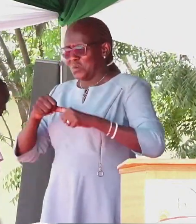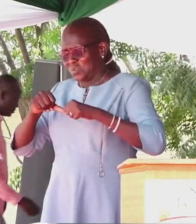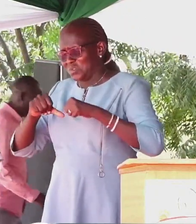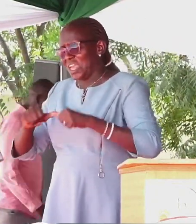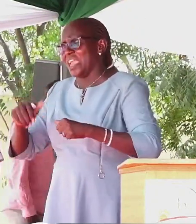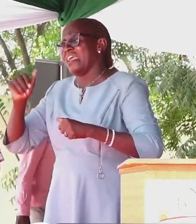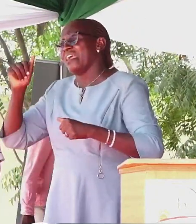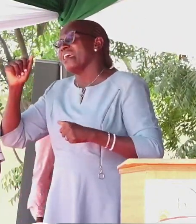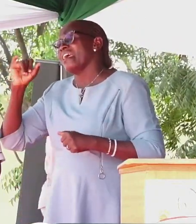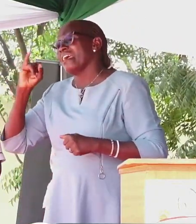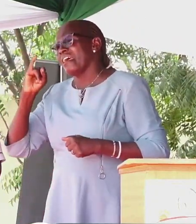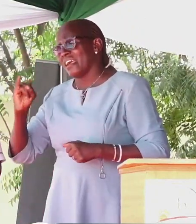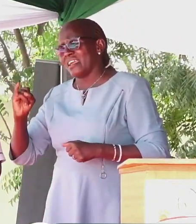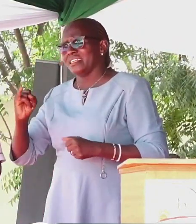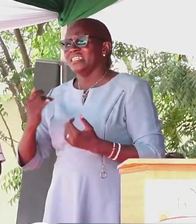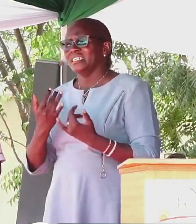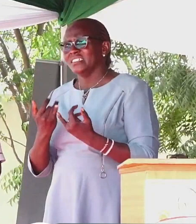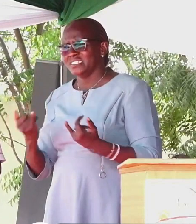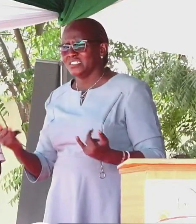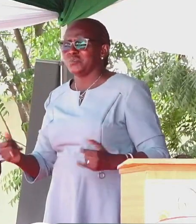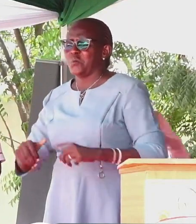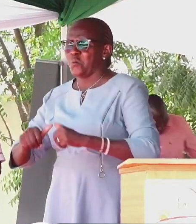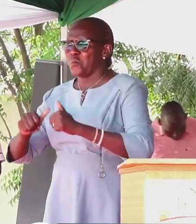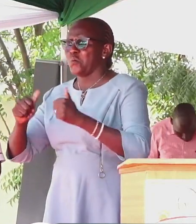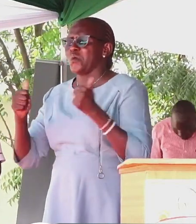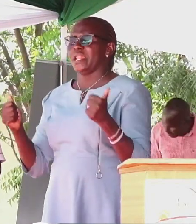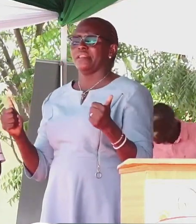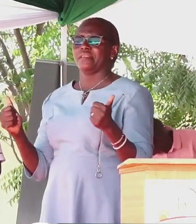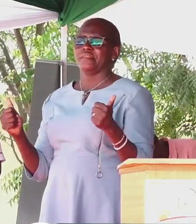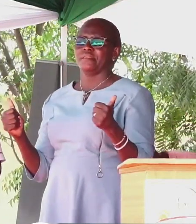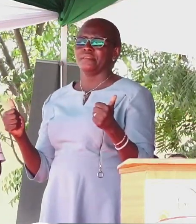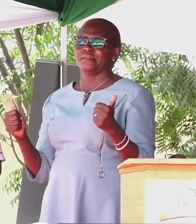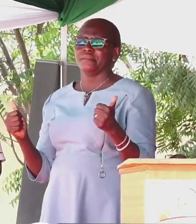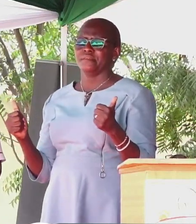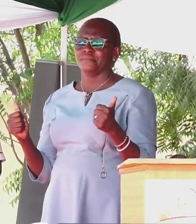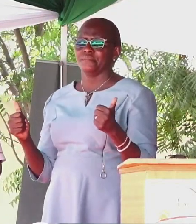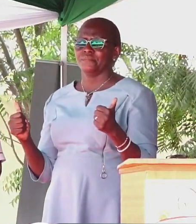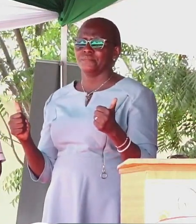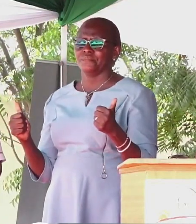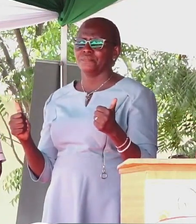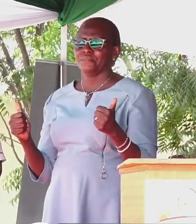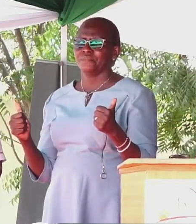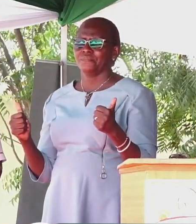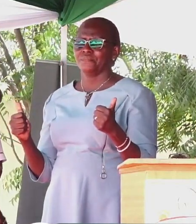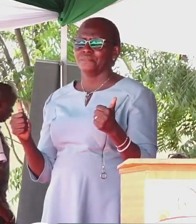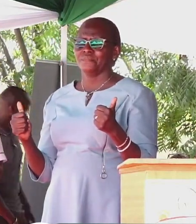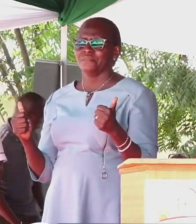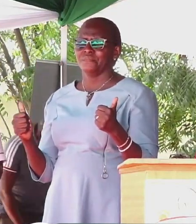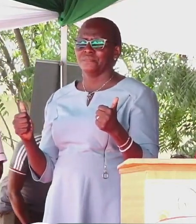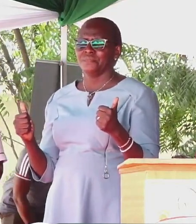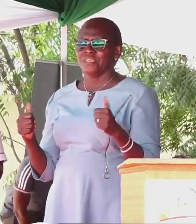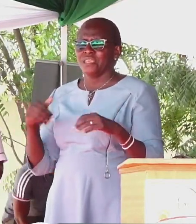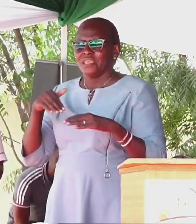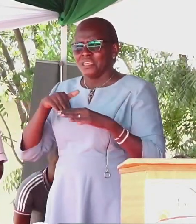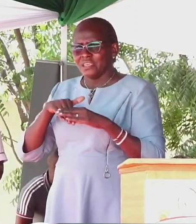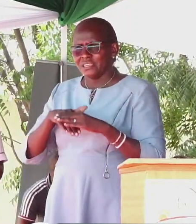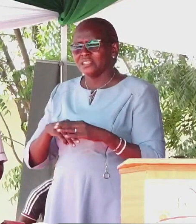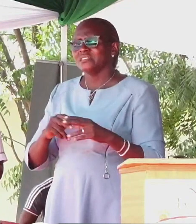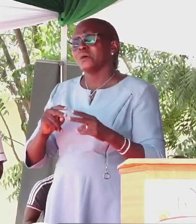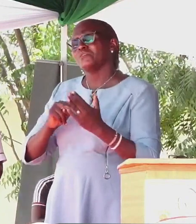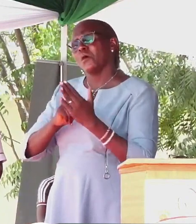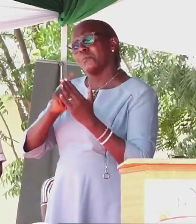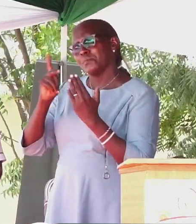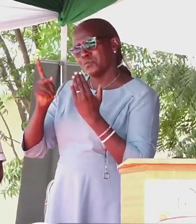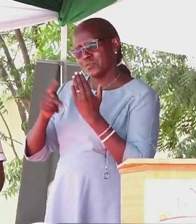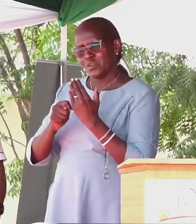those labs and the children are doing so well. Now, in terms of programs,